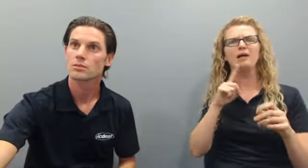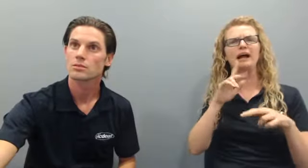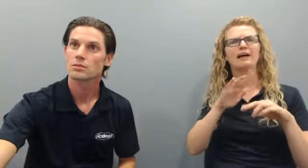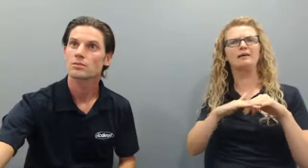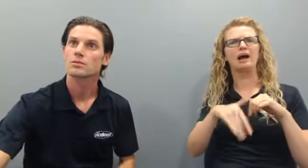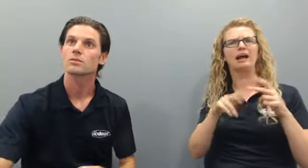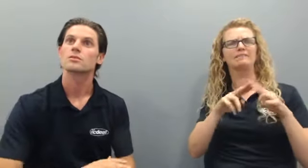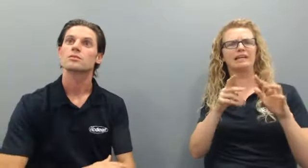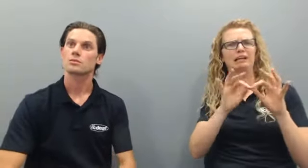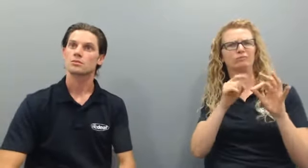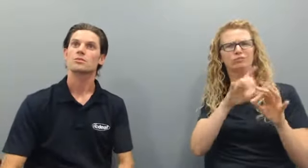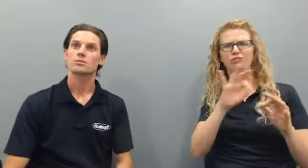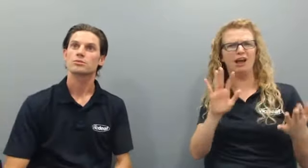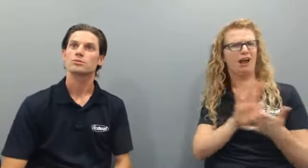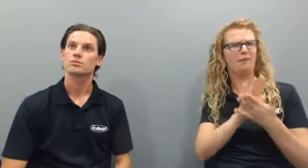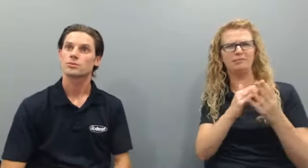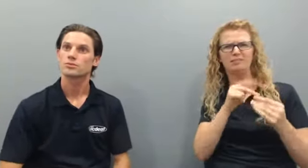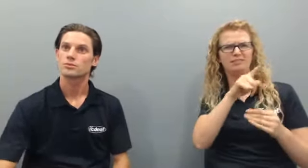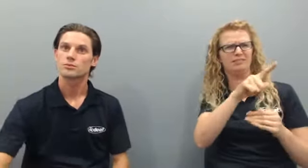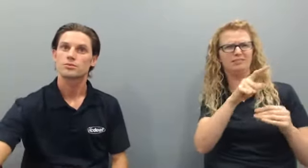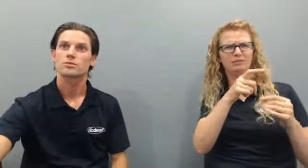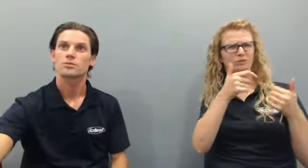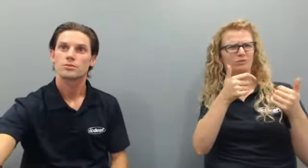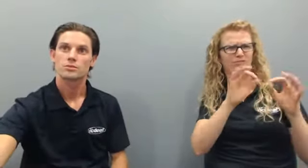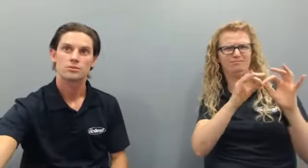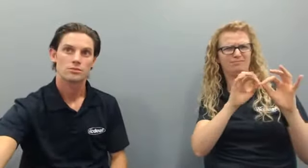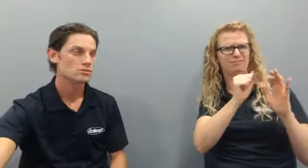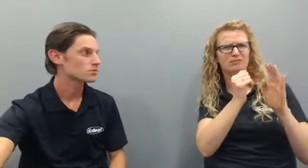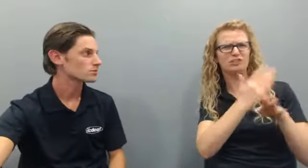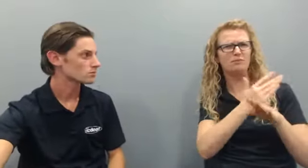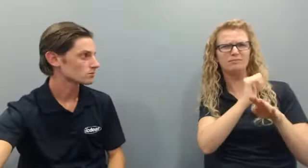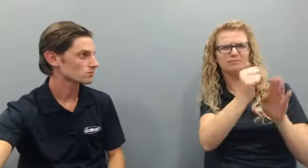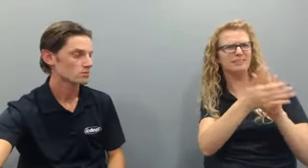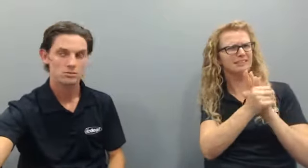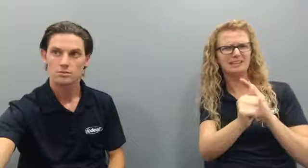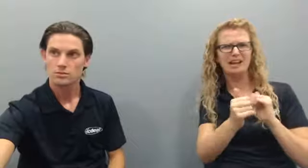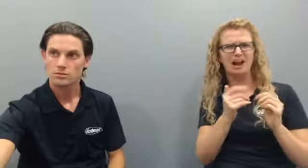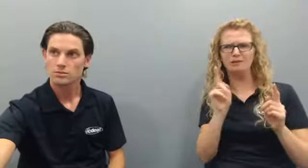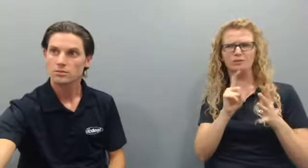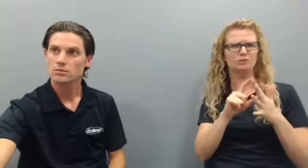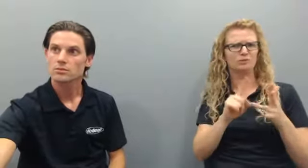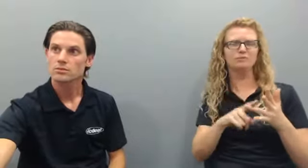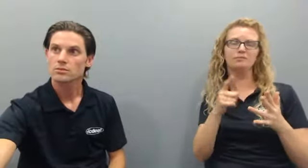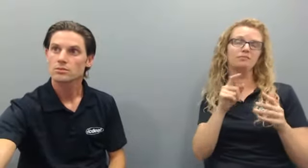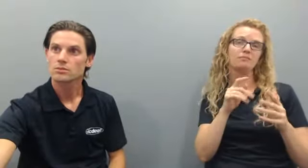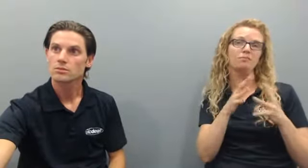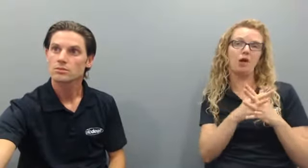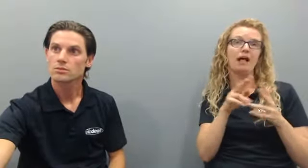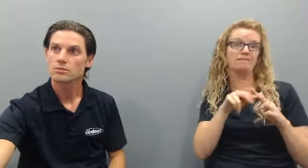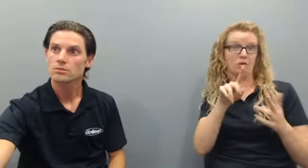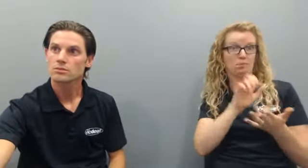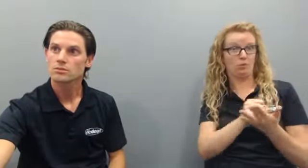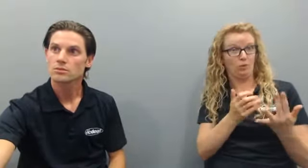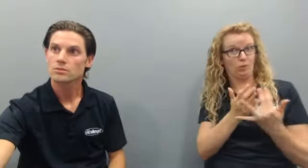There's a question here about, what if you're not happy with the service you've received from your interpreter and you realise, you notice that their skill set is